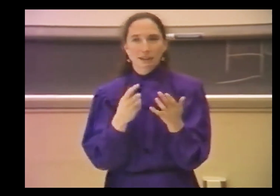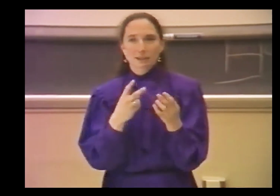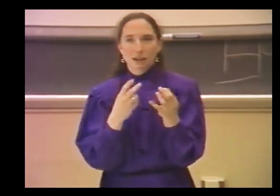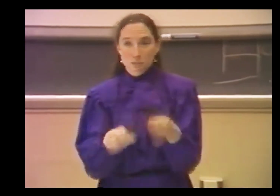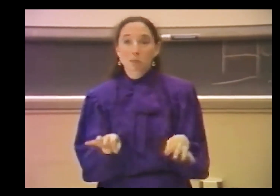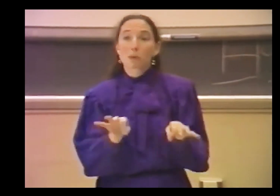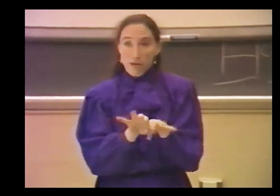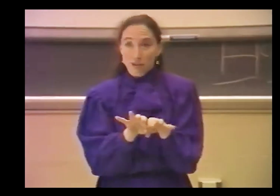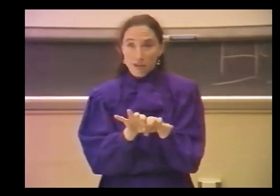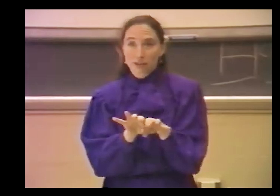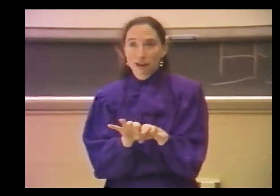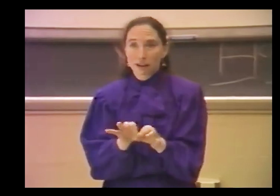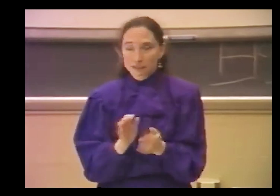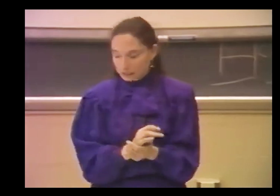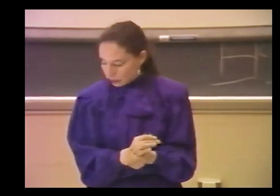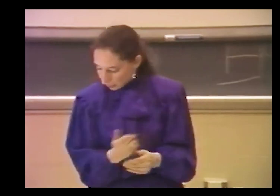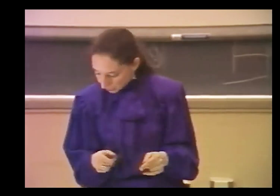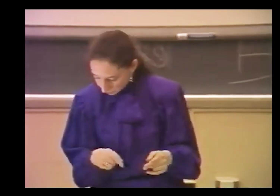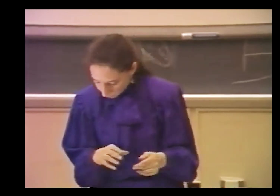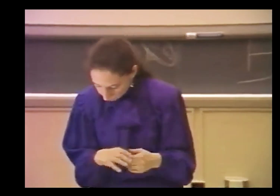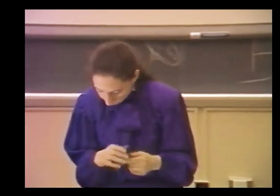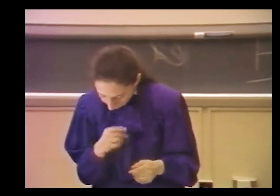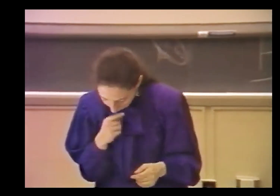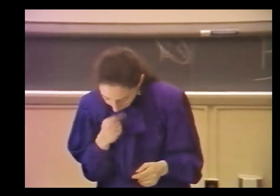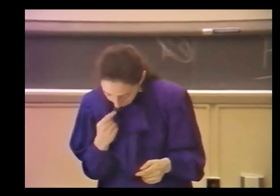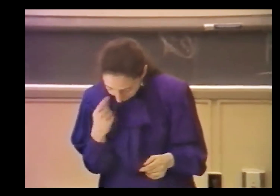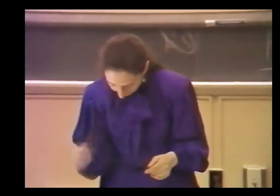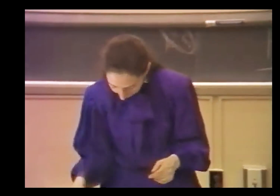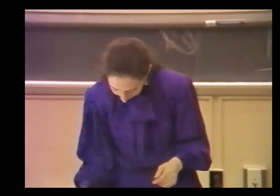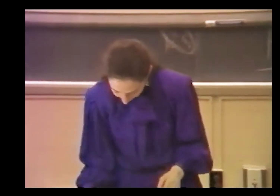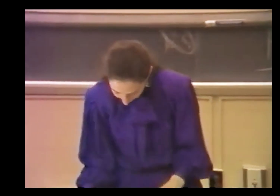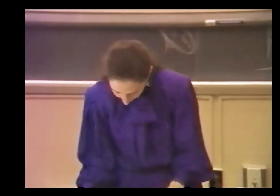an important thing to say.